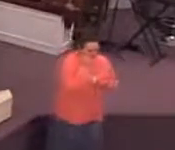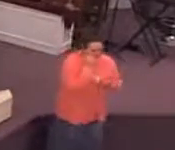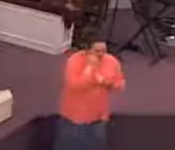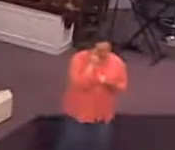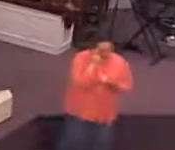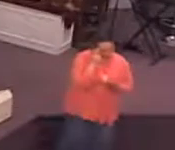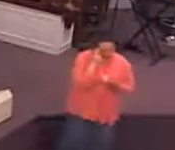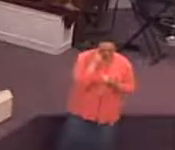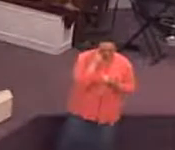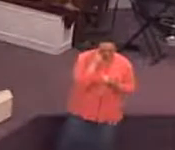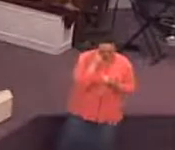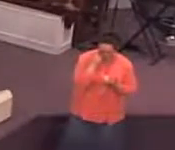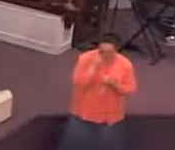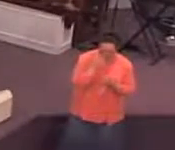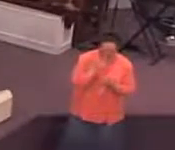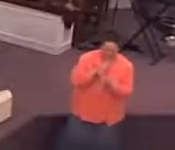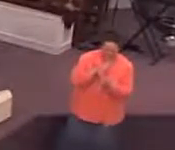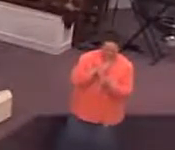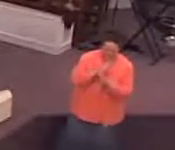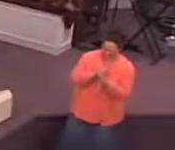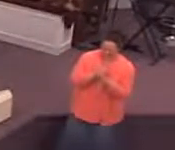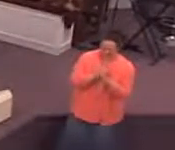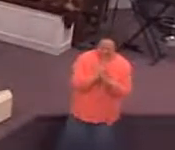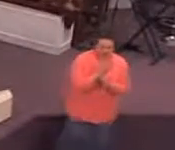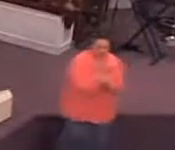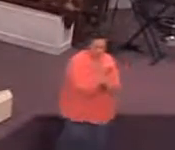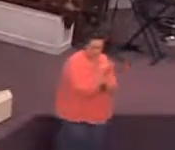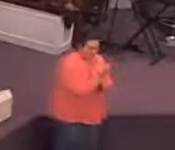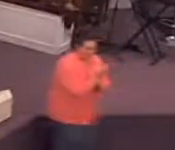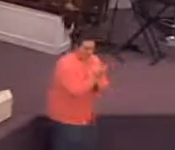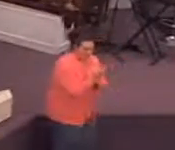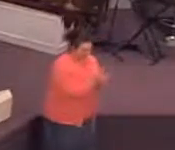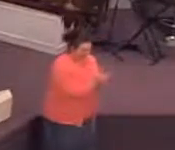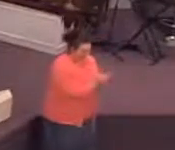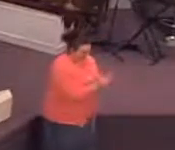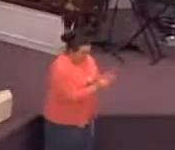terms. There was 14 things that was hindering revival.